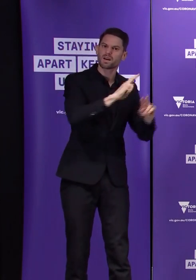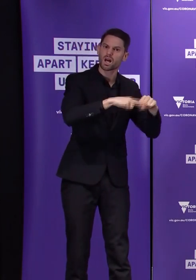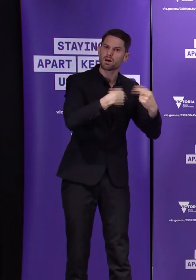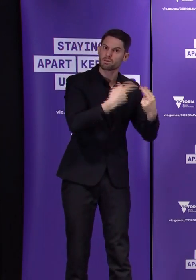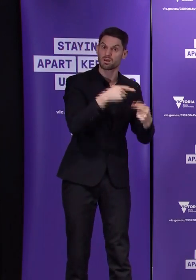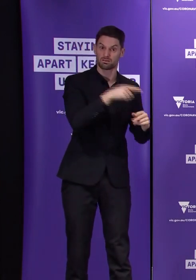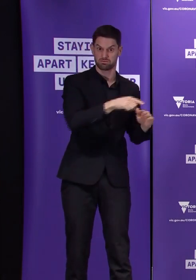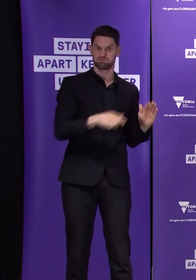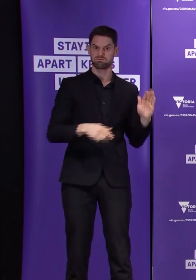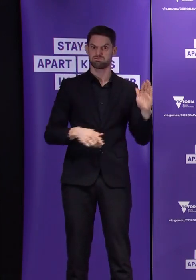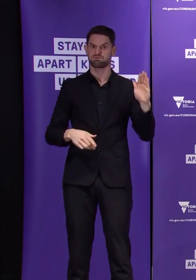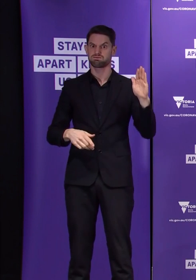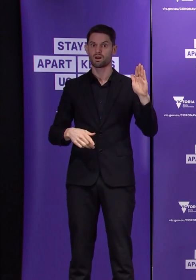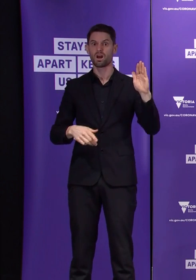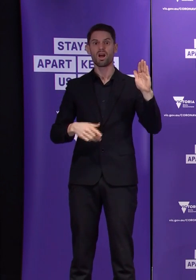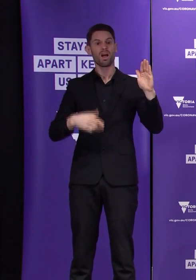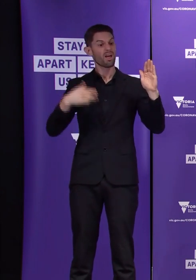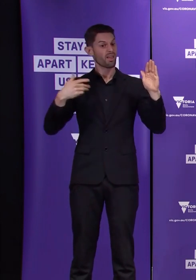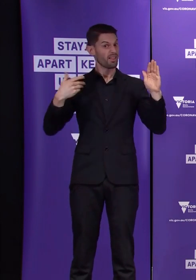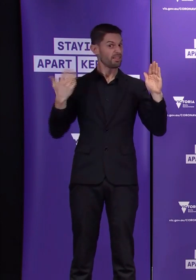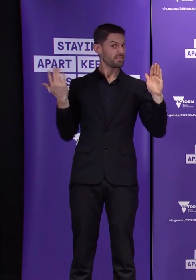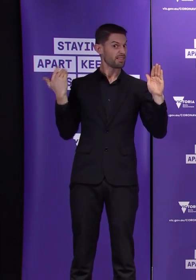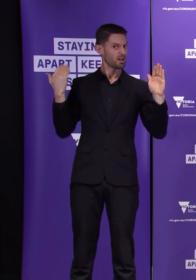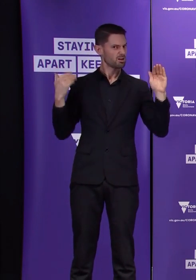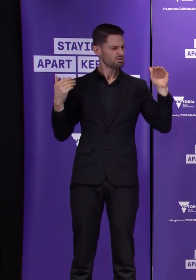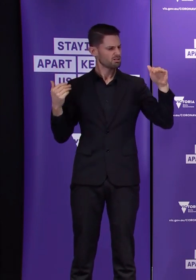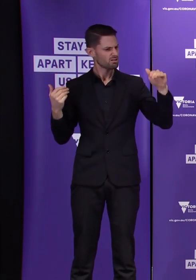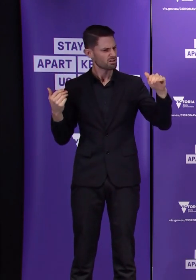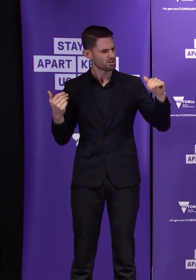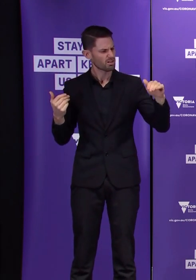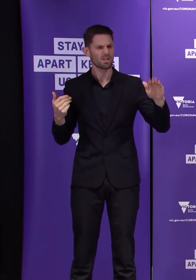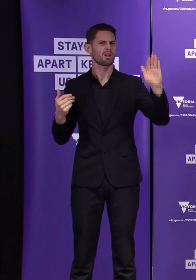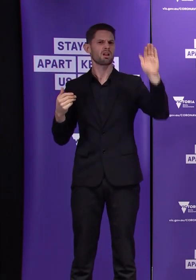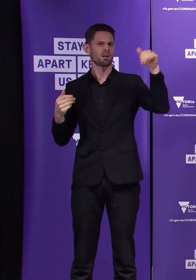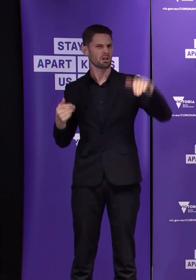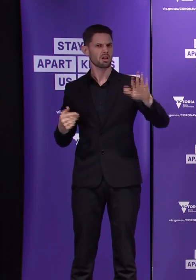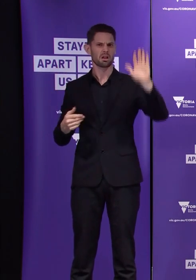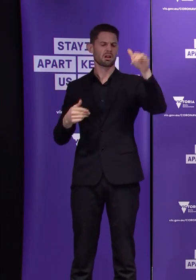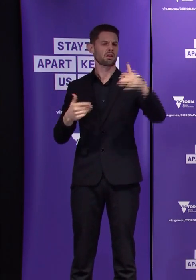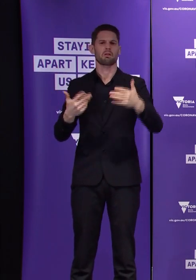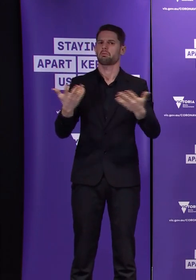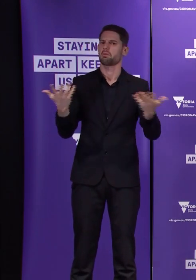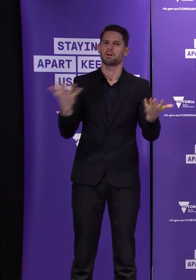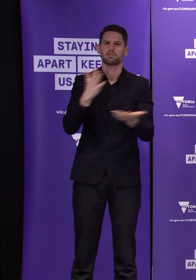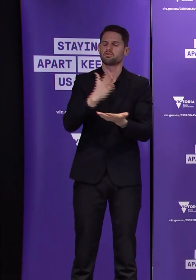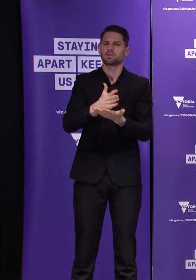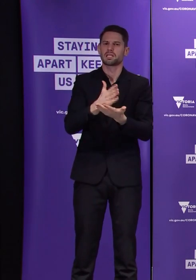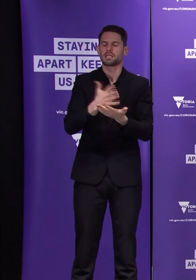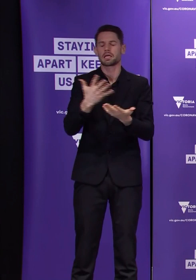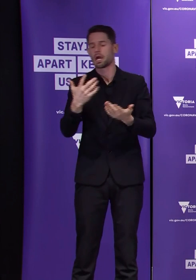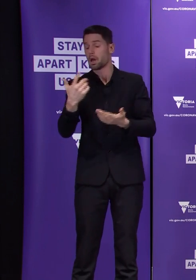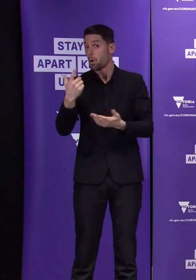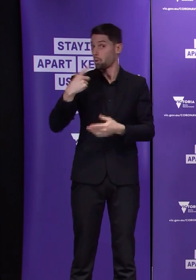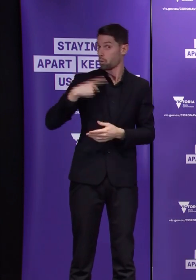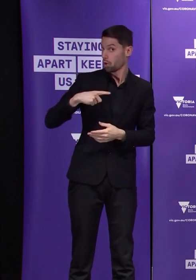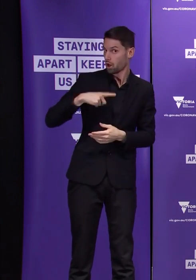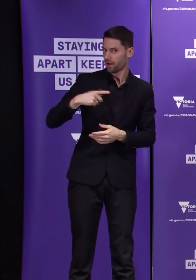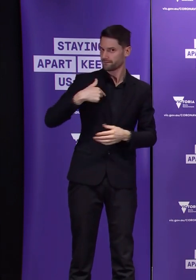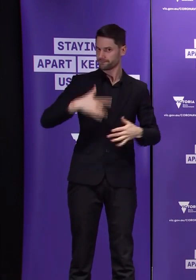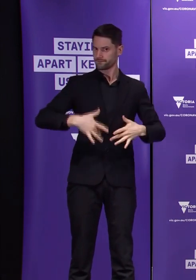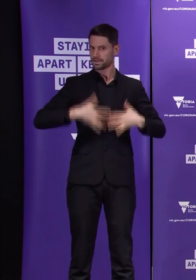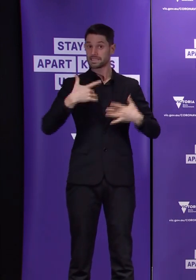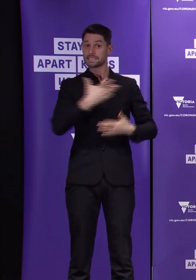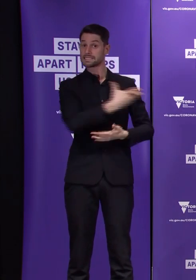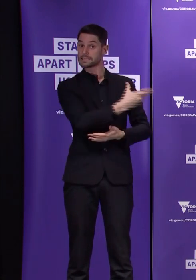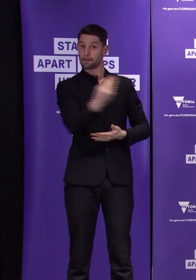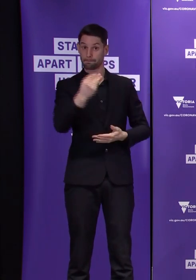again. Now, it's not to be unexpected, partly because there are more limited opportunities to reach out for